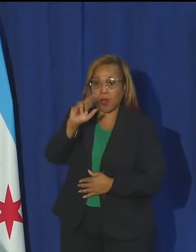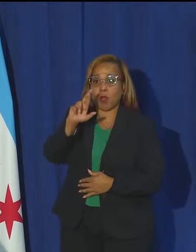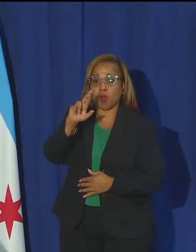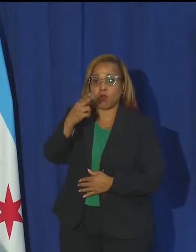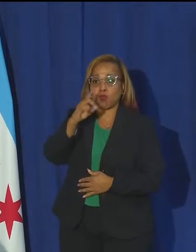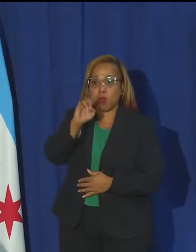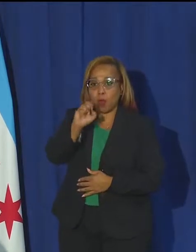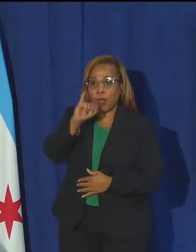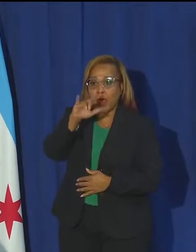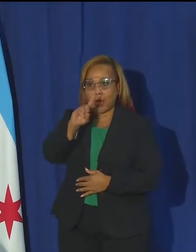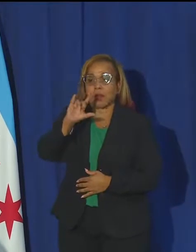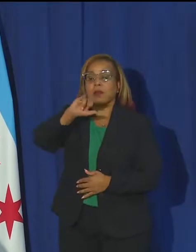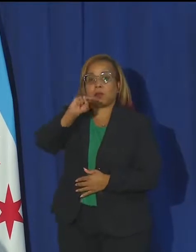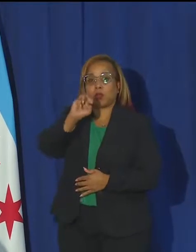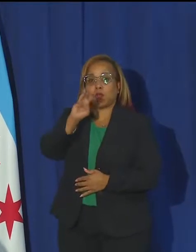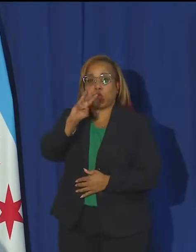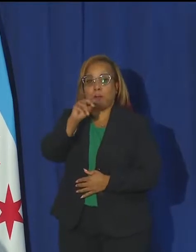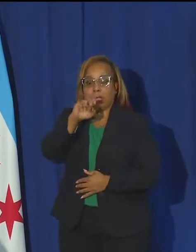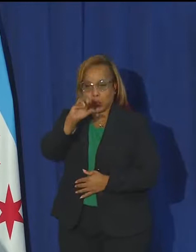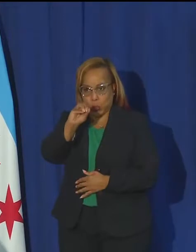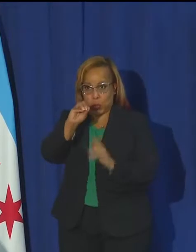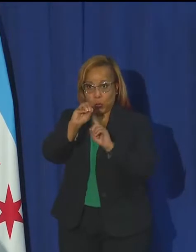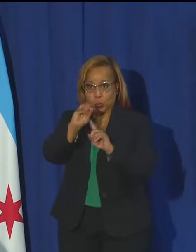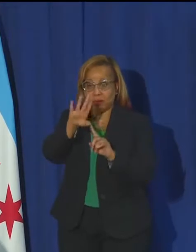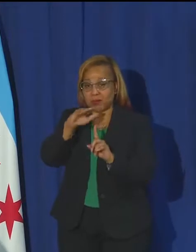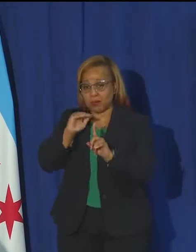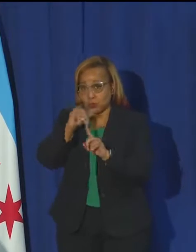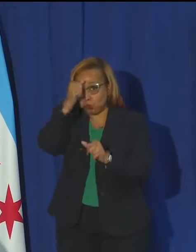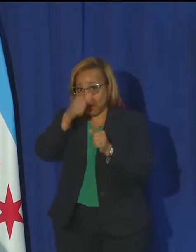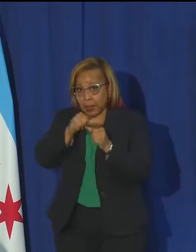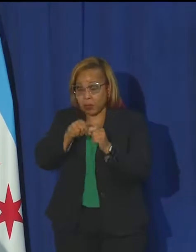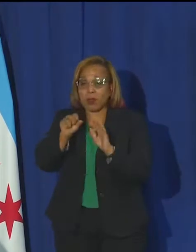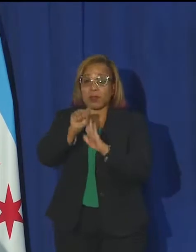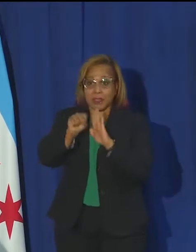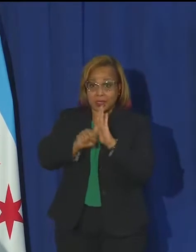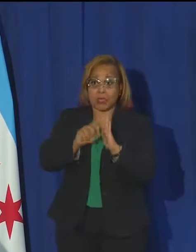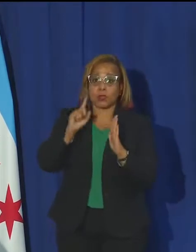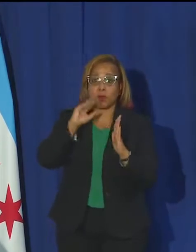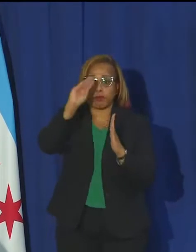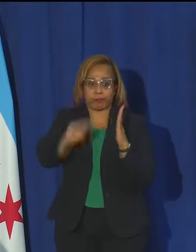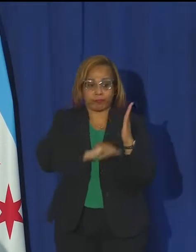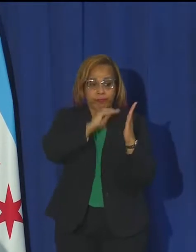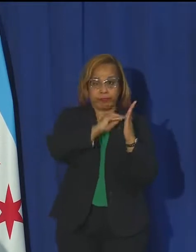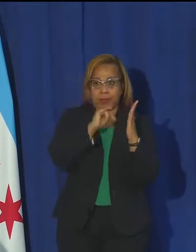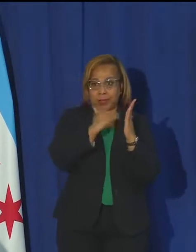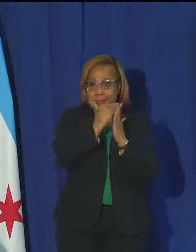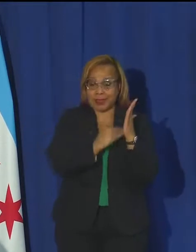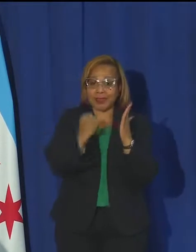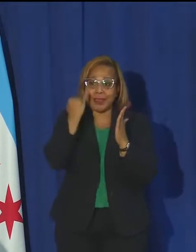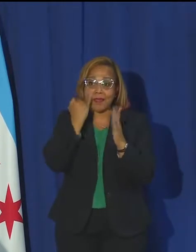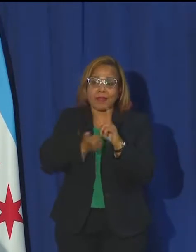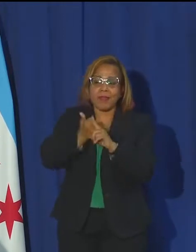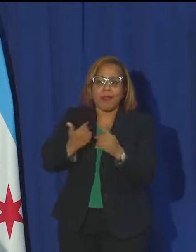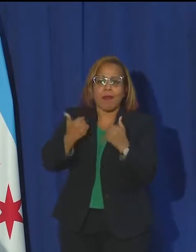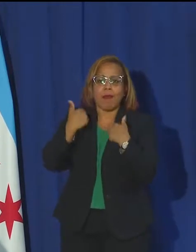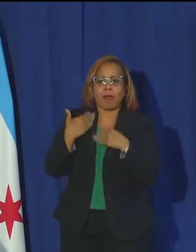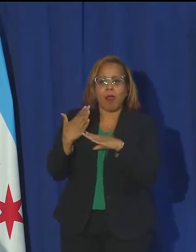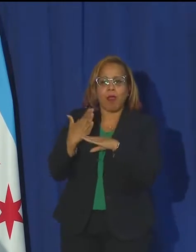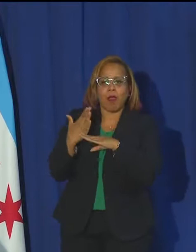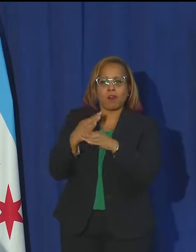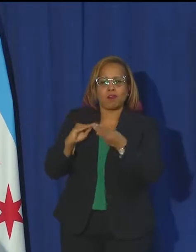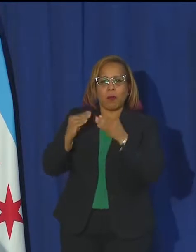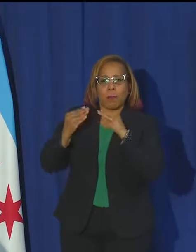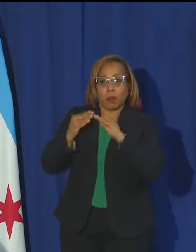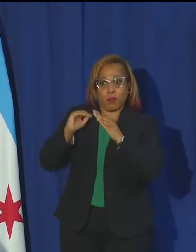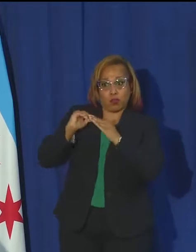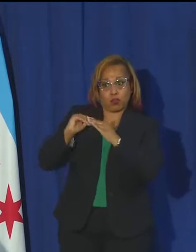Island, and New Mexico. As a reminder, states go onto this list if they have an average